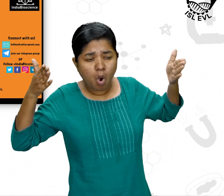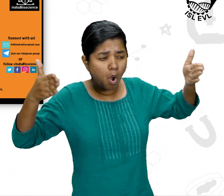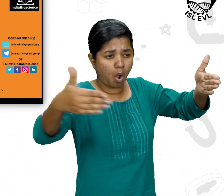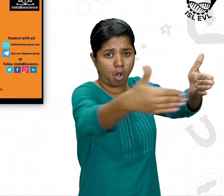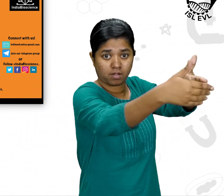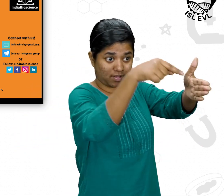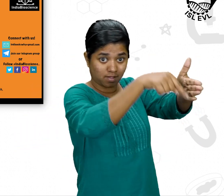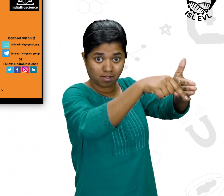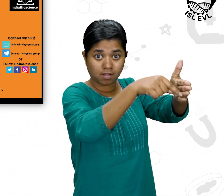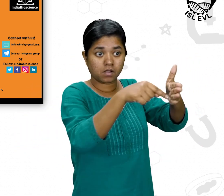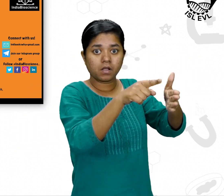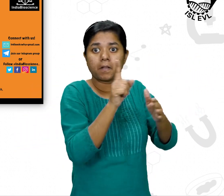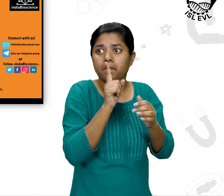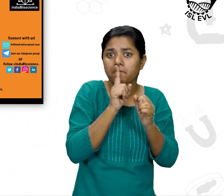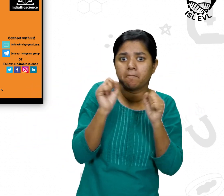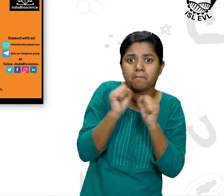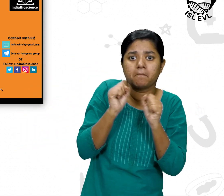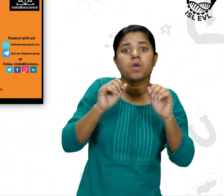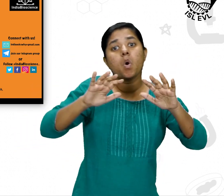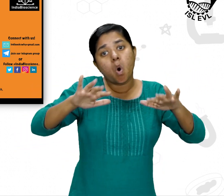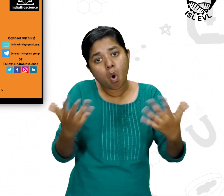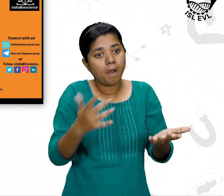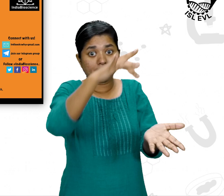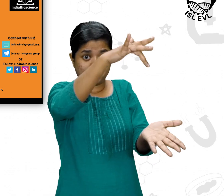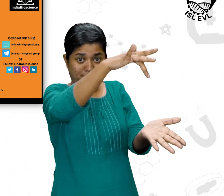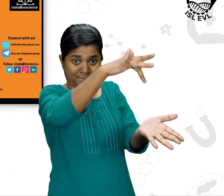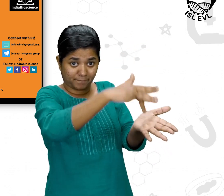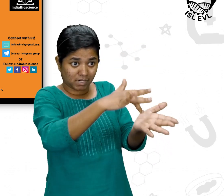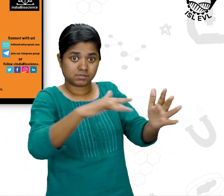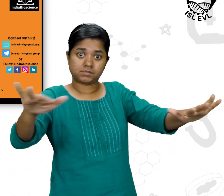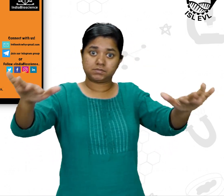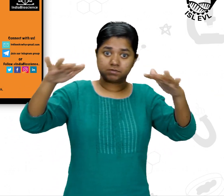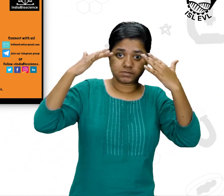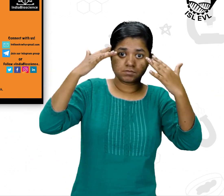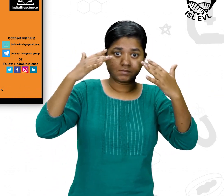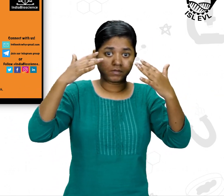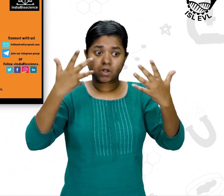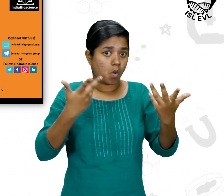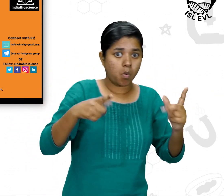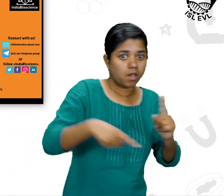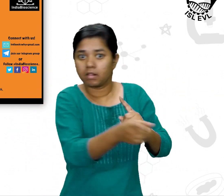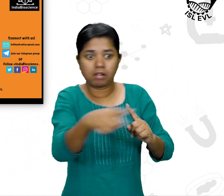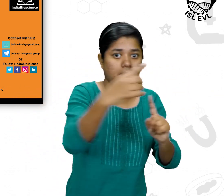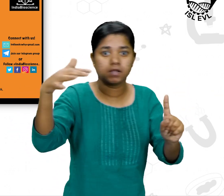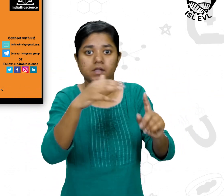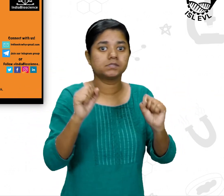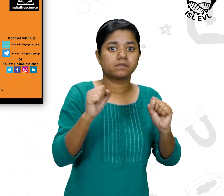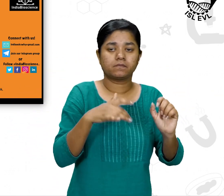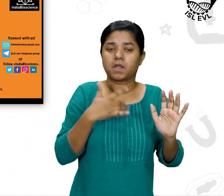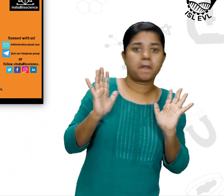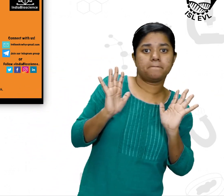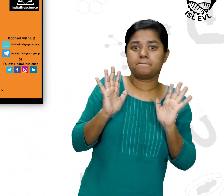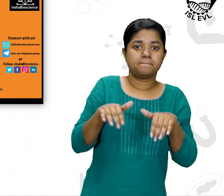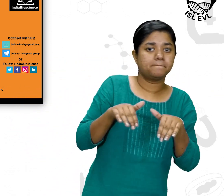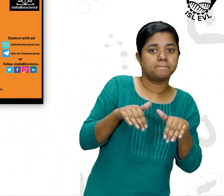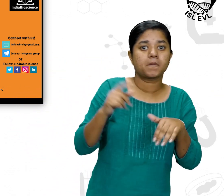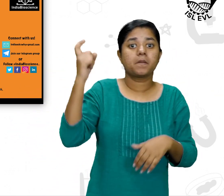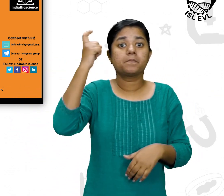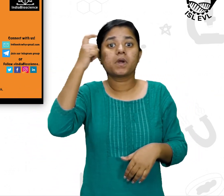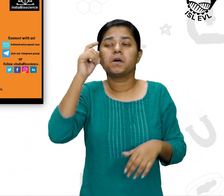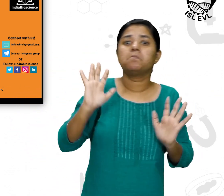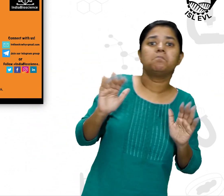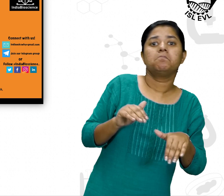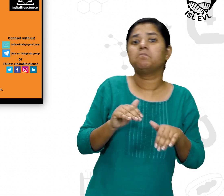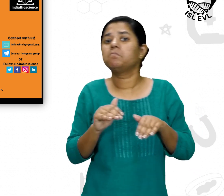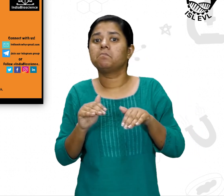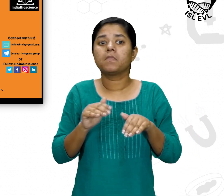And the reason we know it's likely to be reflective of their anxiety or fear like state is drugs that treat anxiety